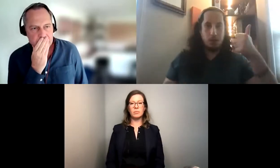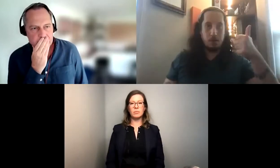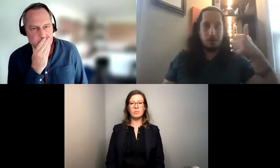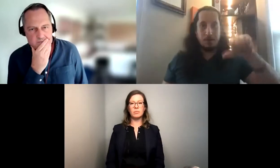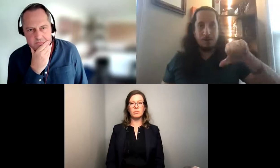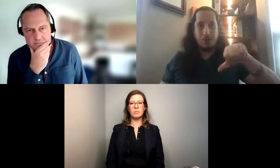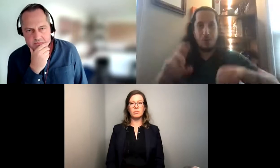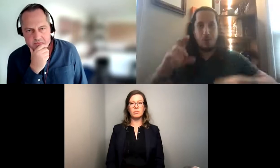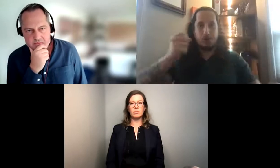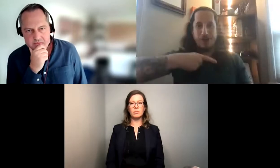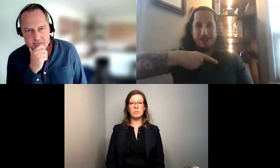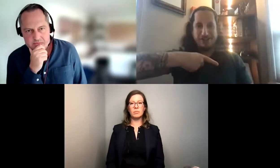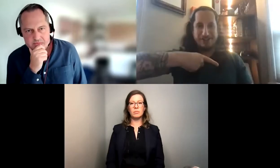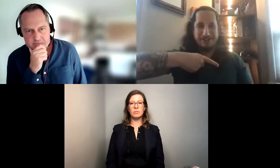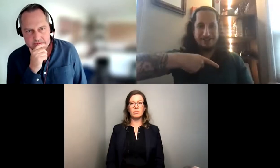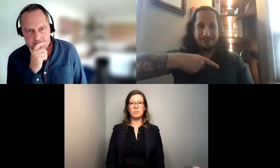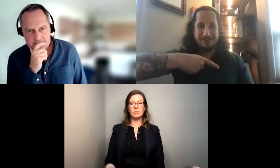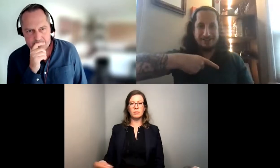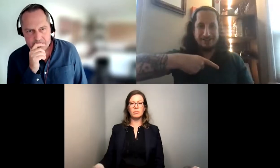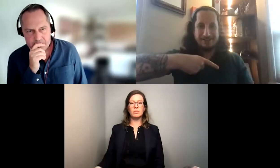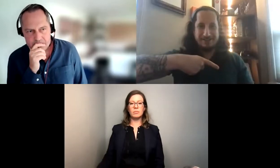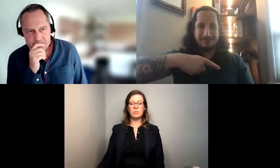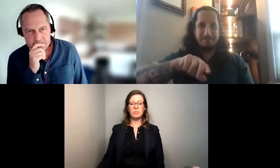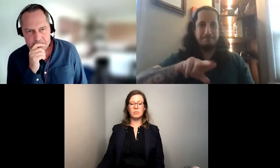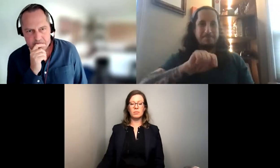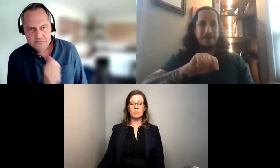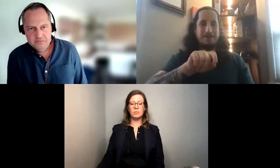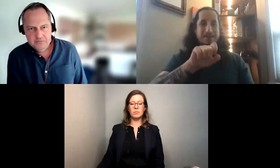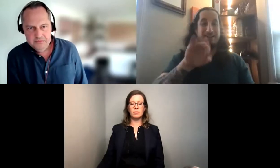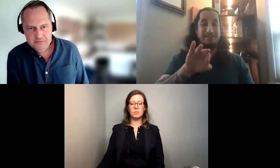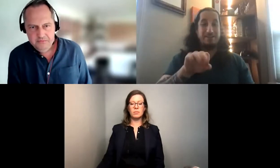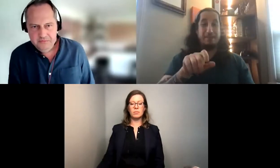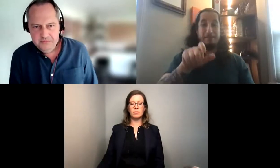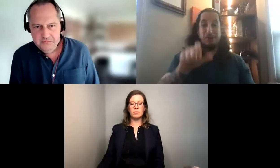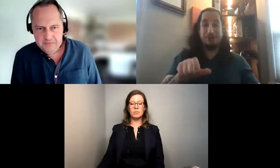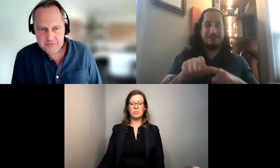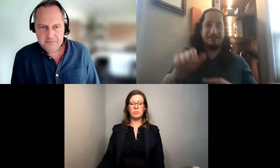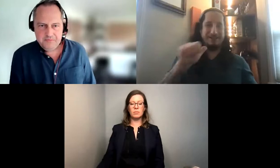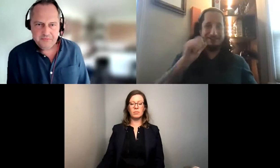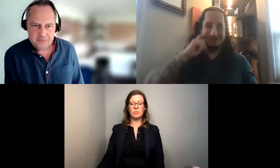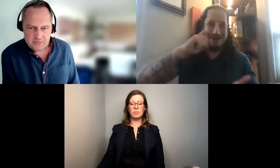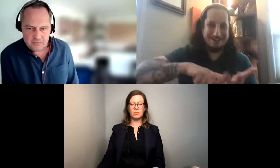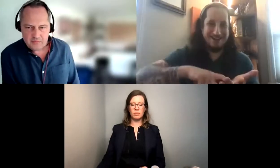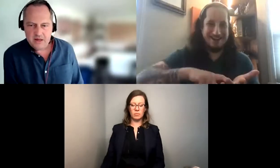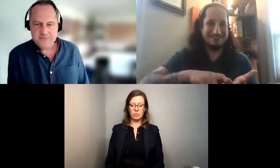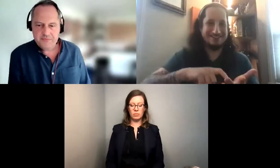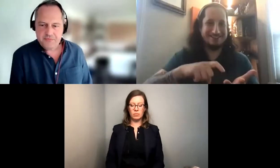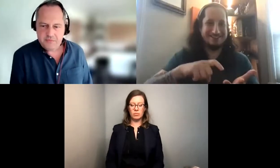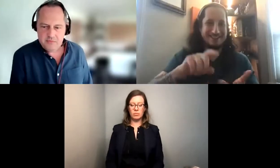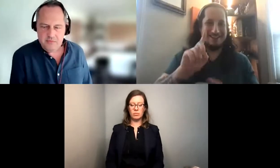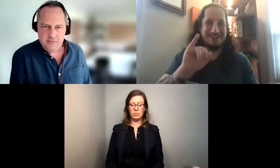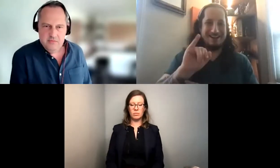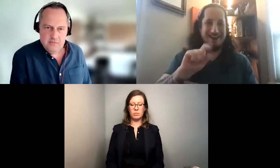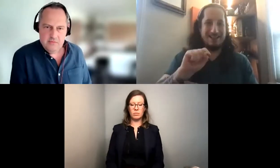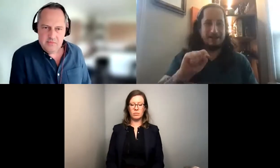I know that you mentioned there are people who are accepting or rejecting the matches, but if the person